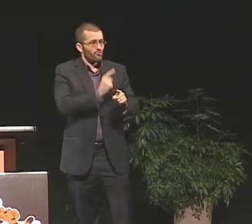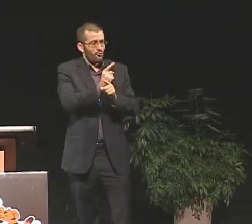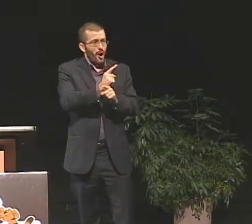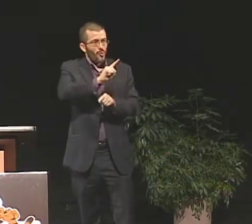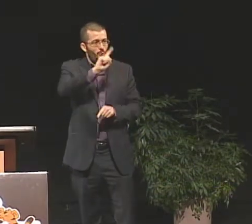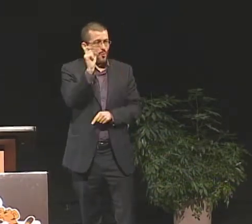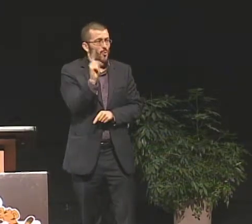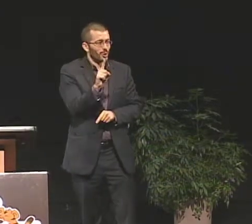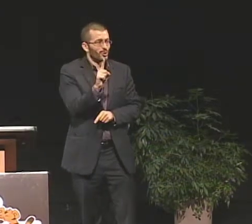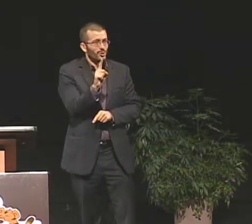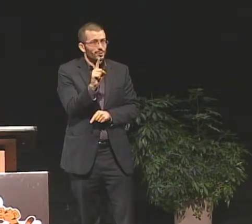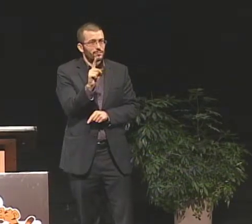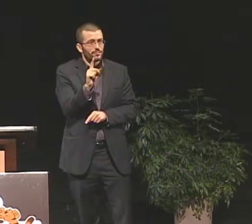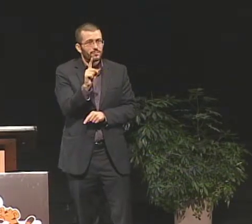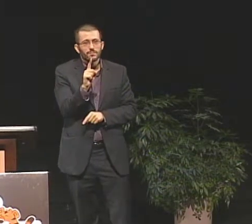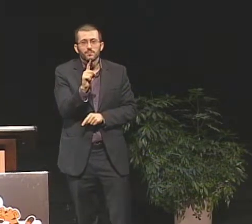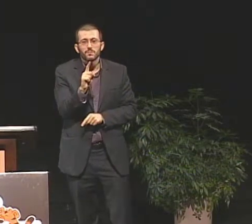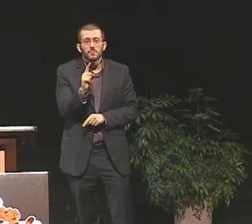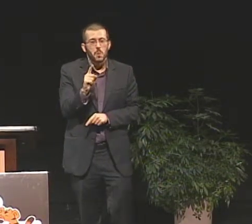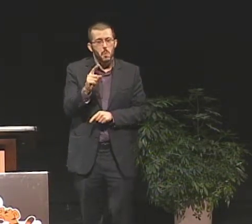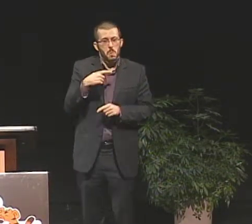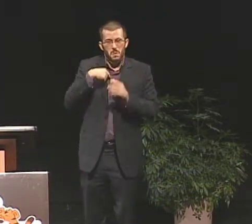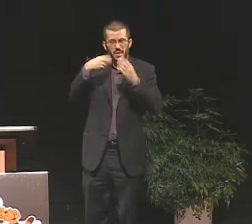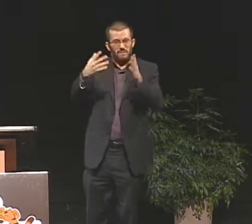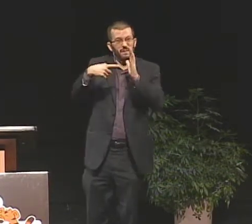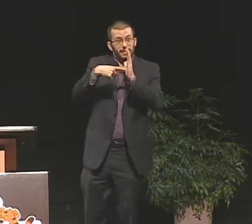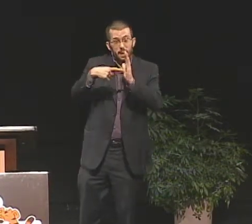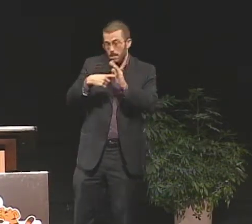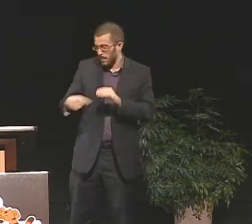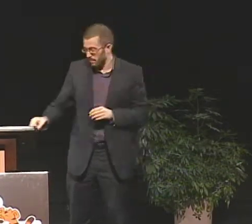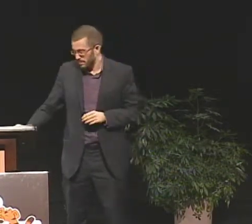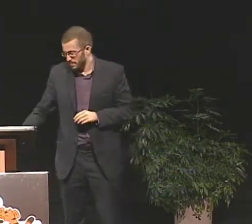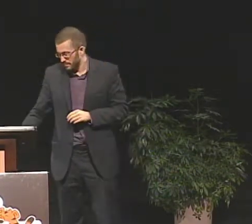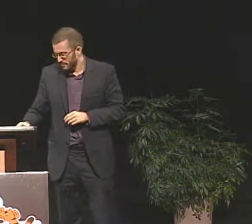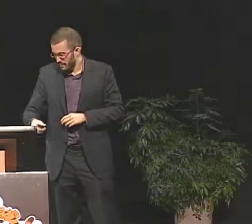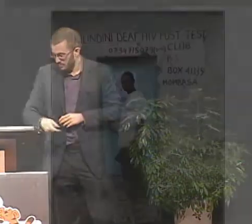right questions. Let me share an example with you.